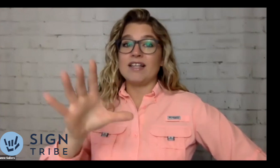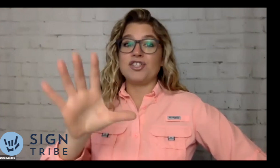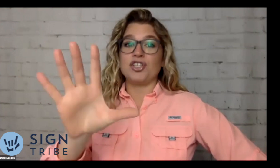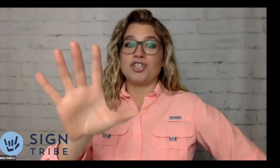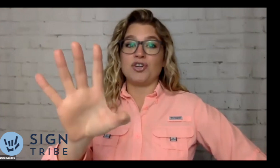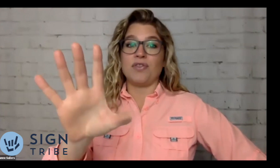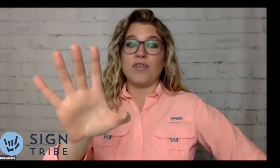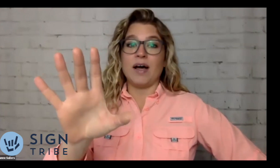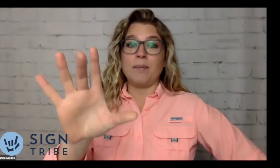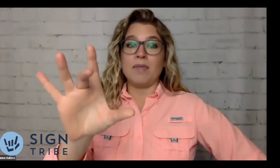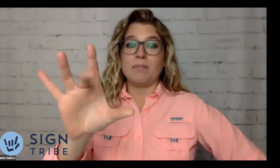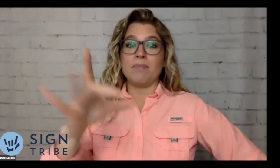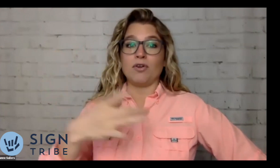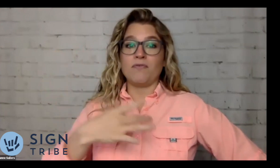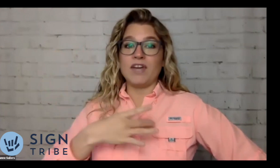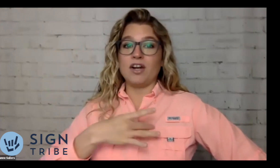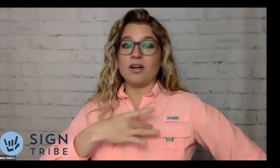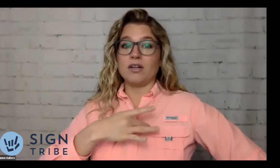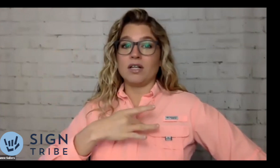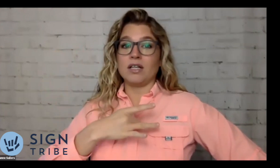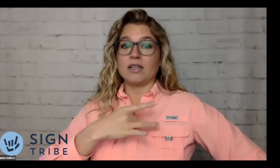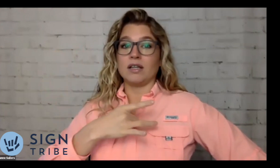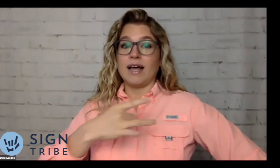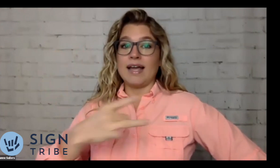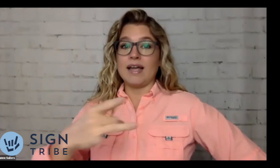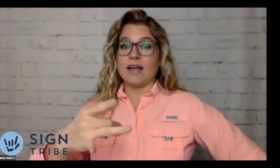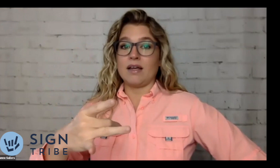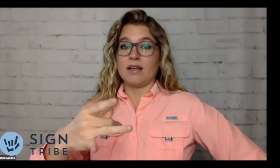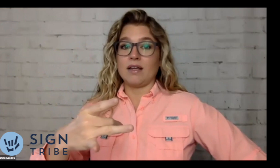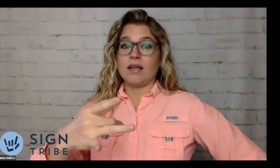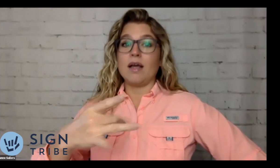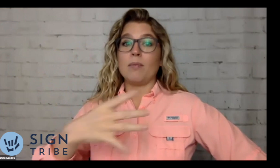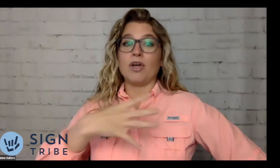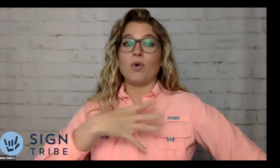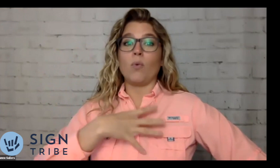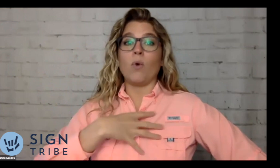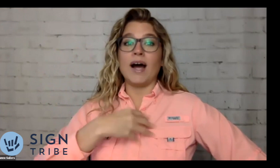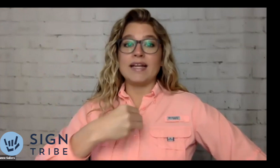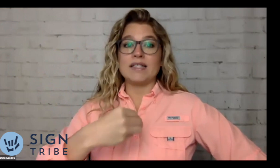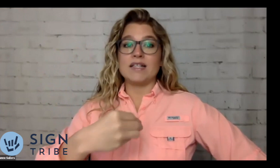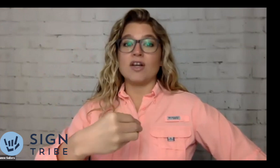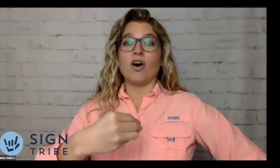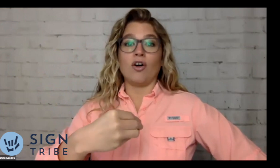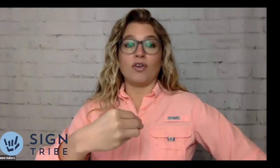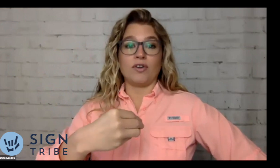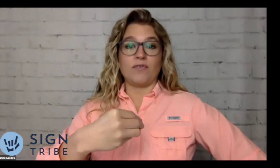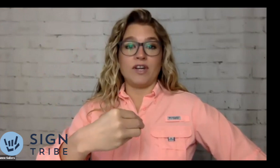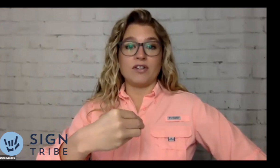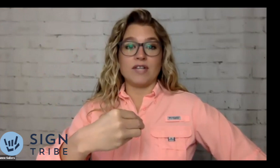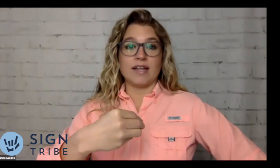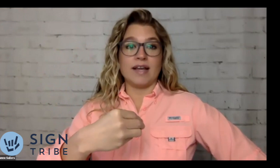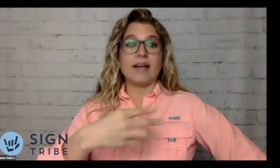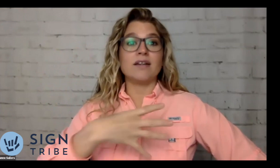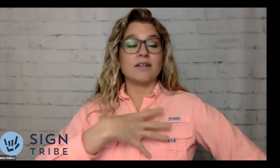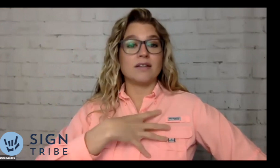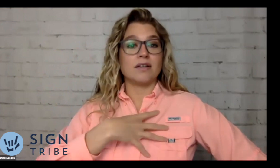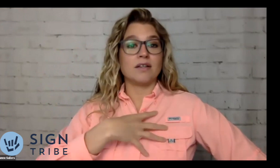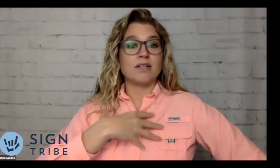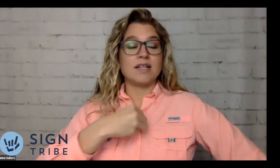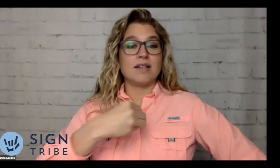just your thumb and middle finger, like, but white is all your fingers like that. See the